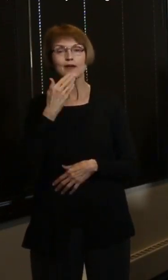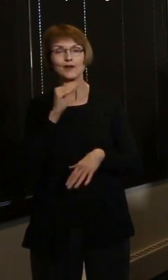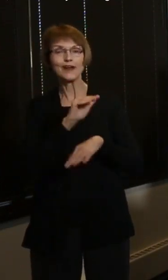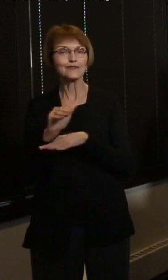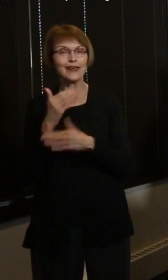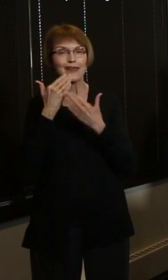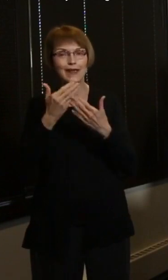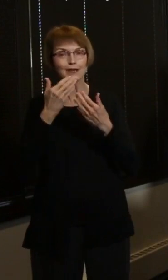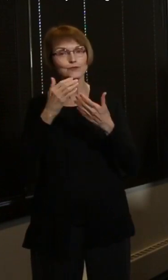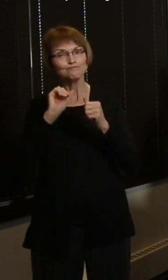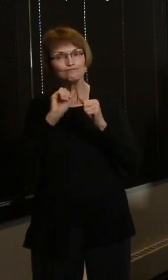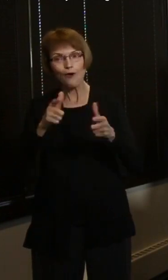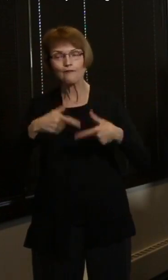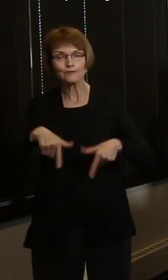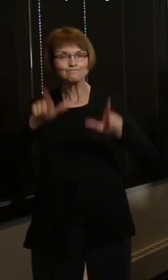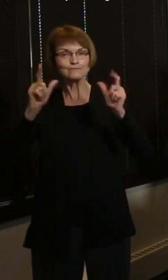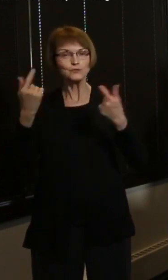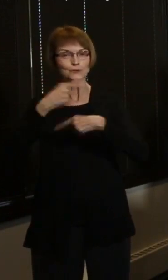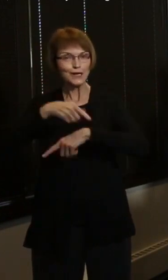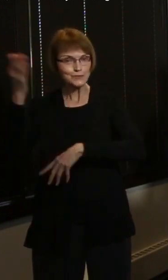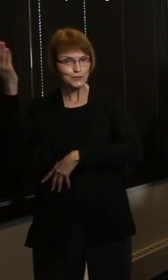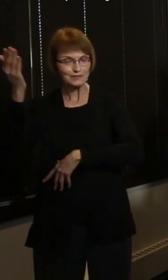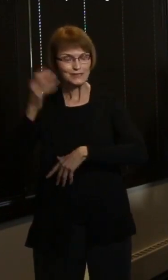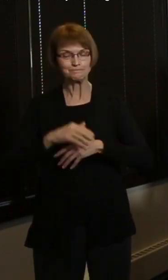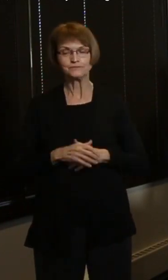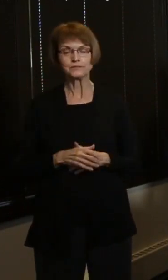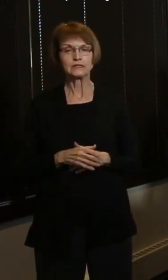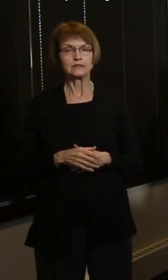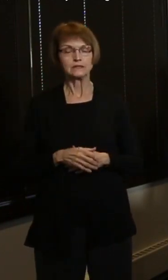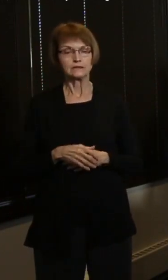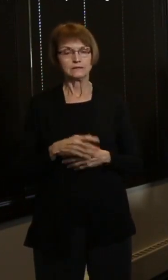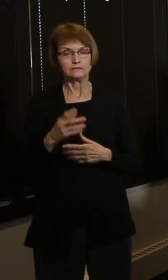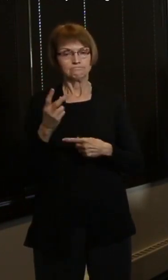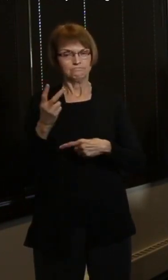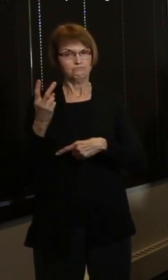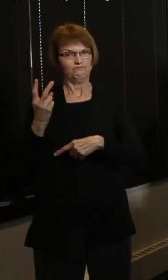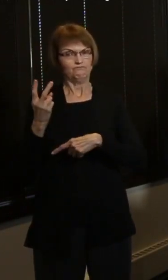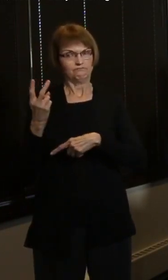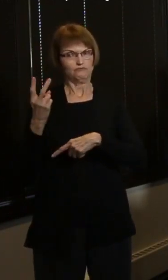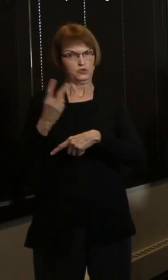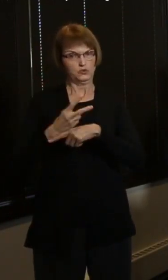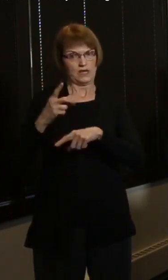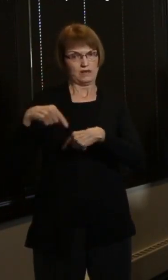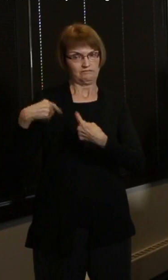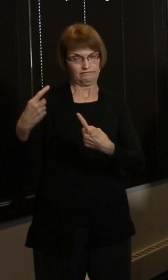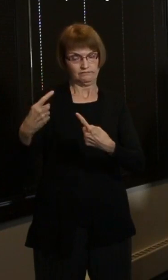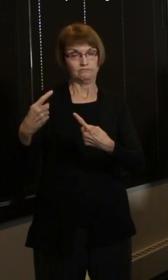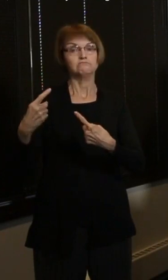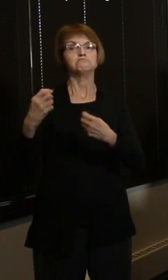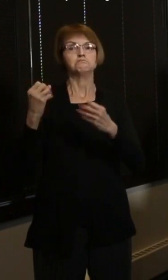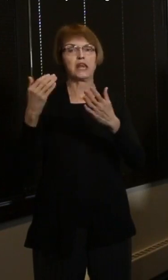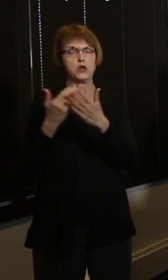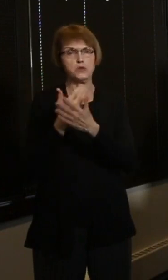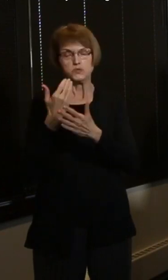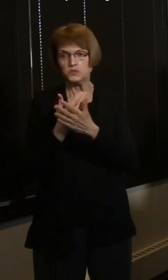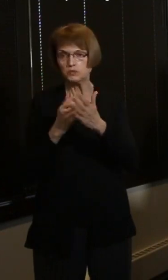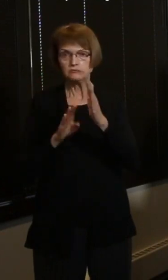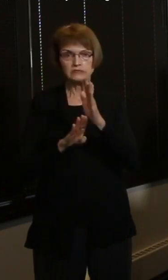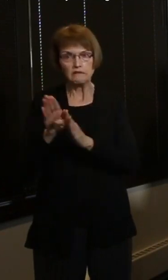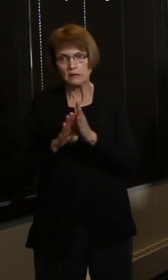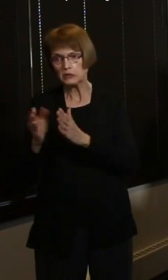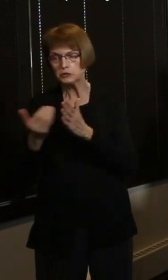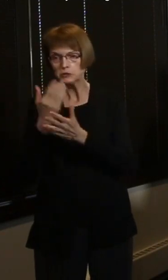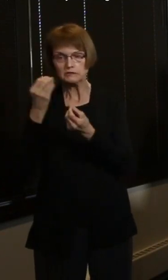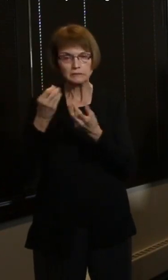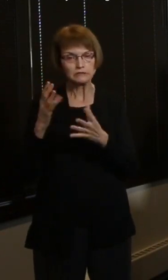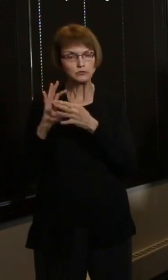and thank you all for tuning in for today's briefing. Now, a couple days have passed, and there's been a lot of new developments about the Johnson &